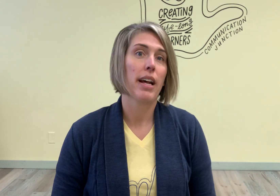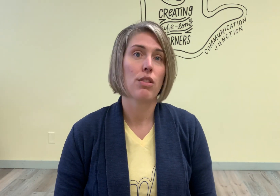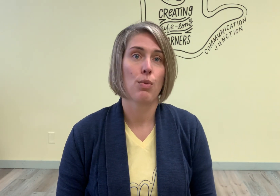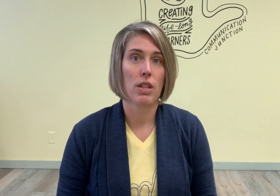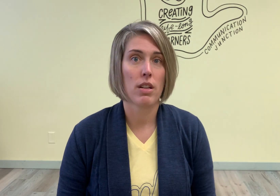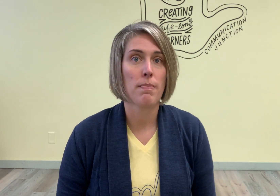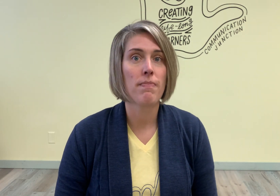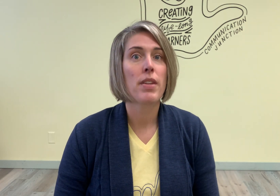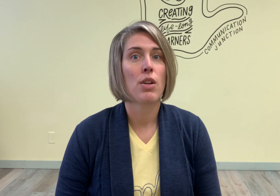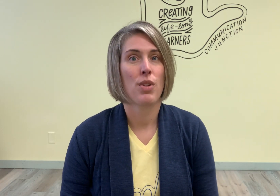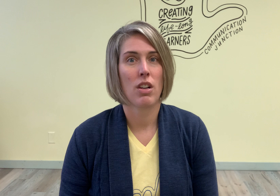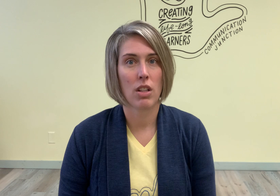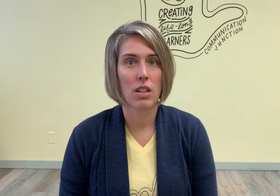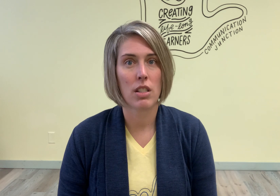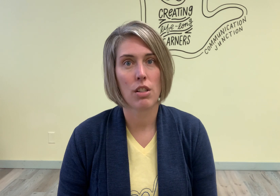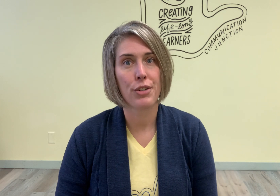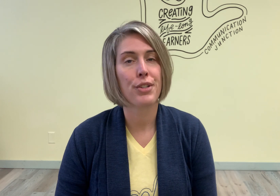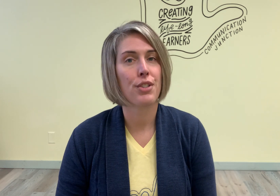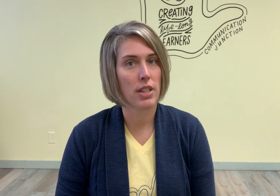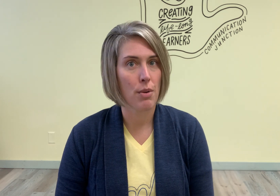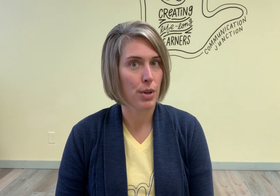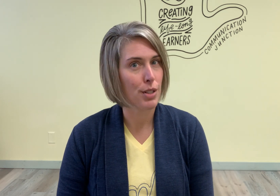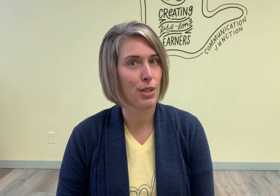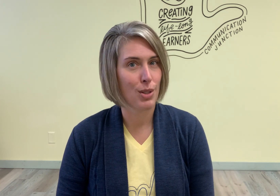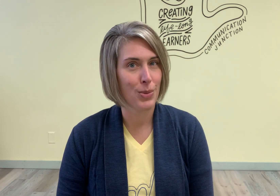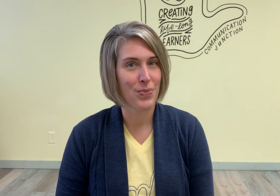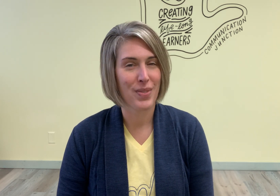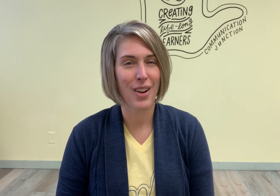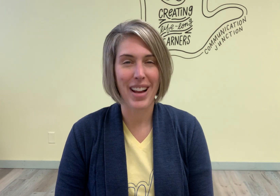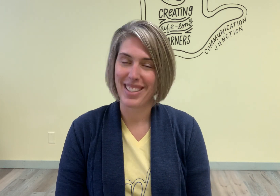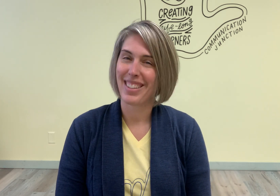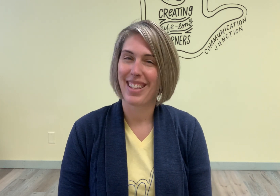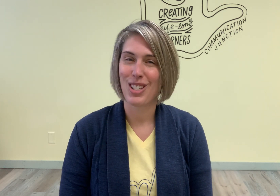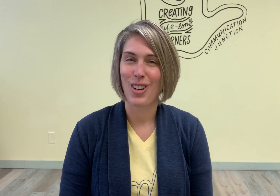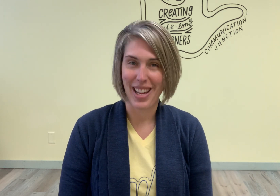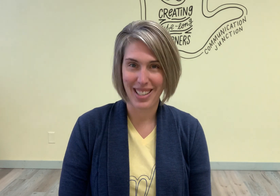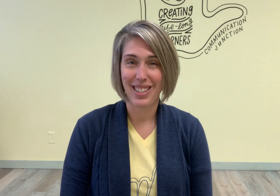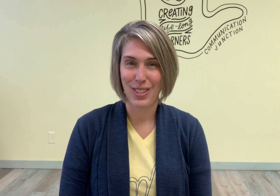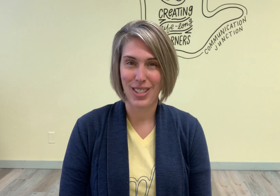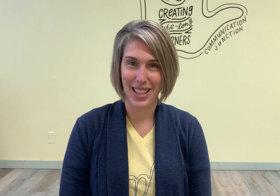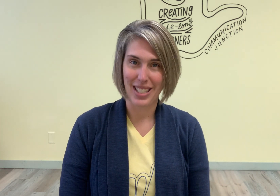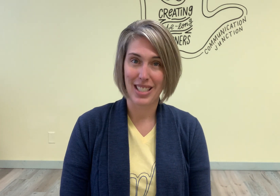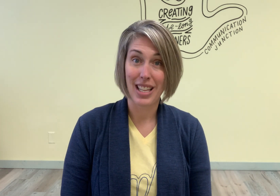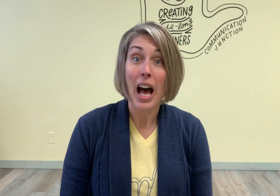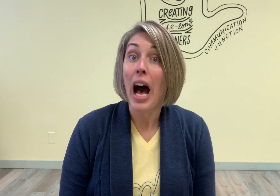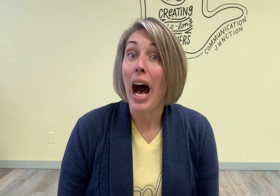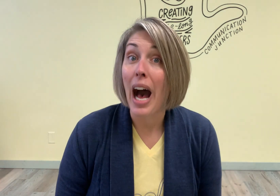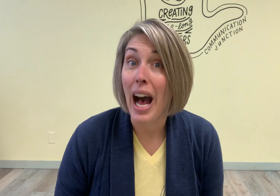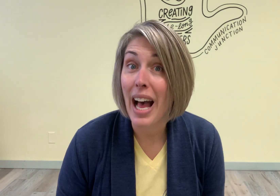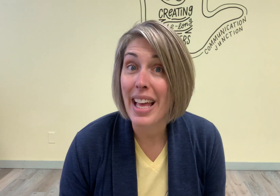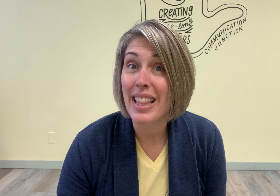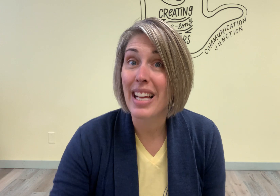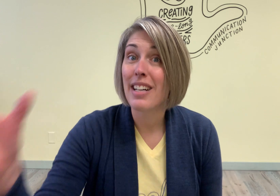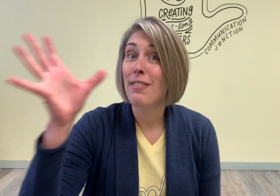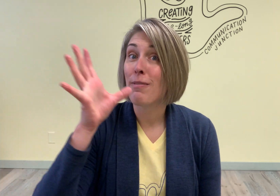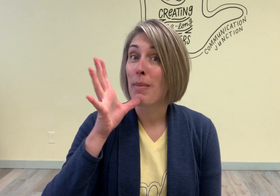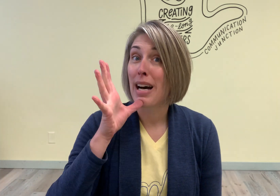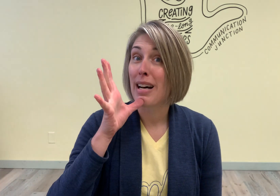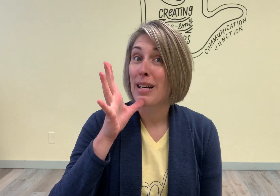the rhythm with our littlest learners, that works too. All right, let's try it. It goes like this. I love